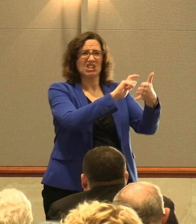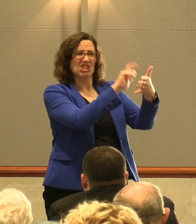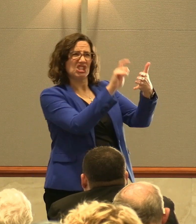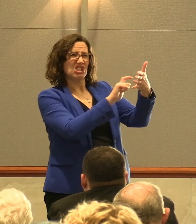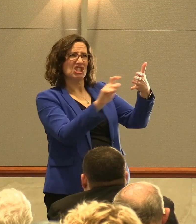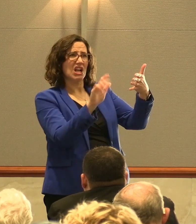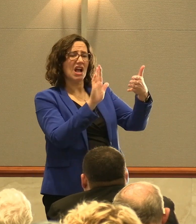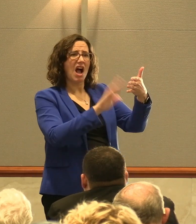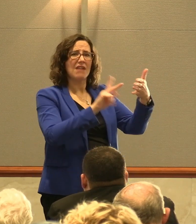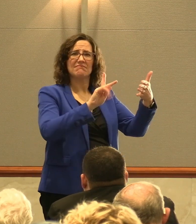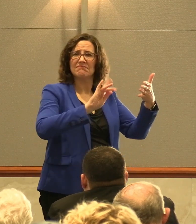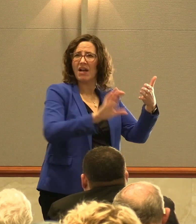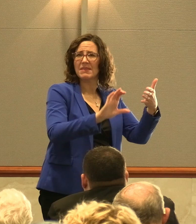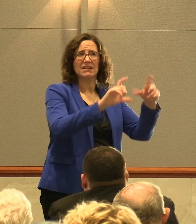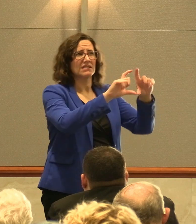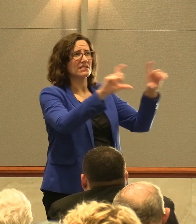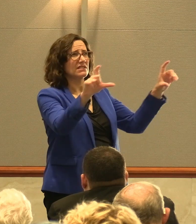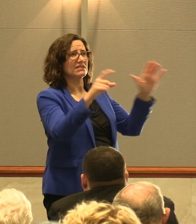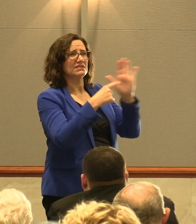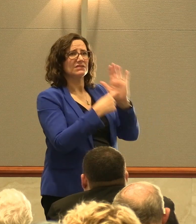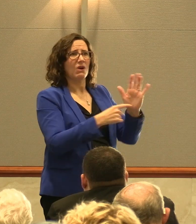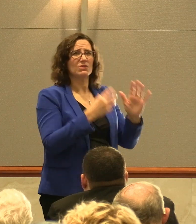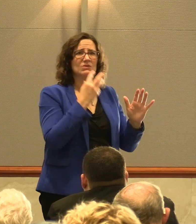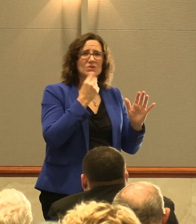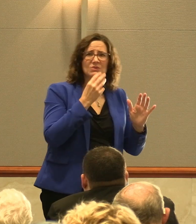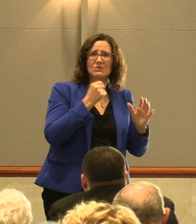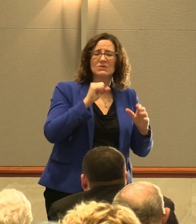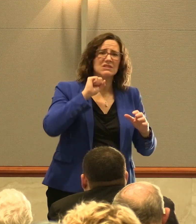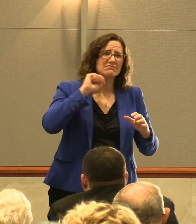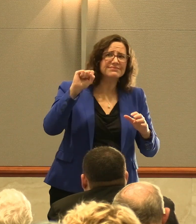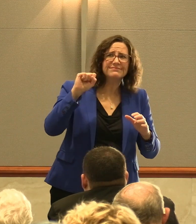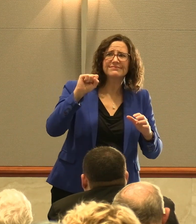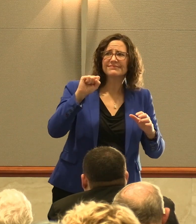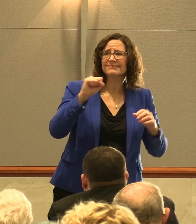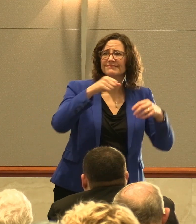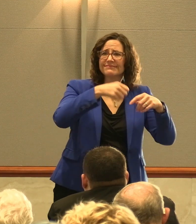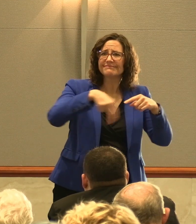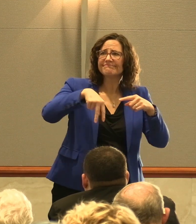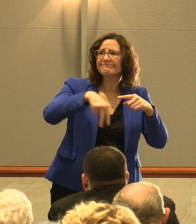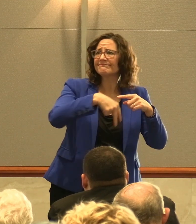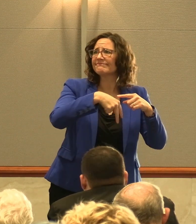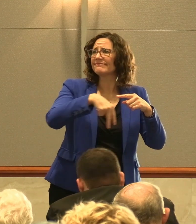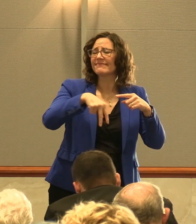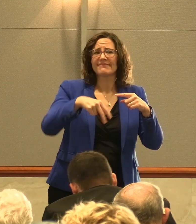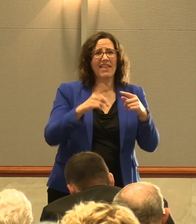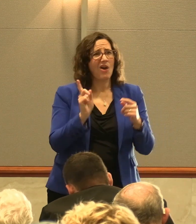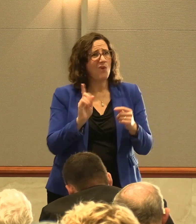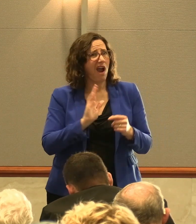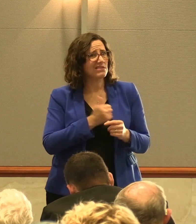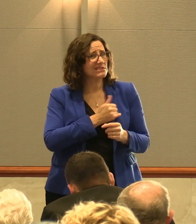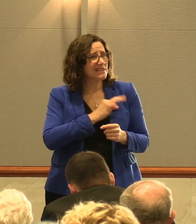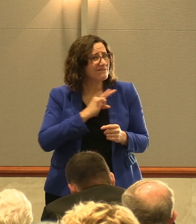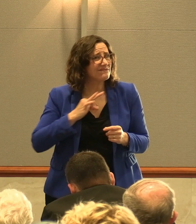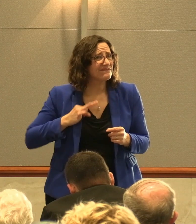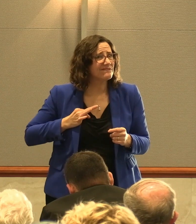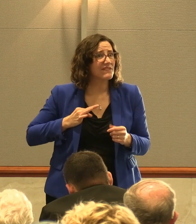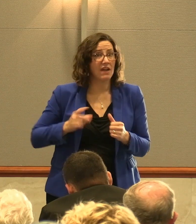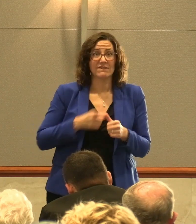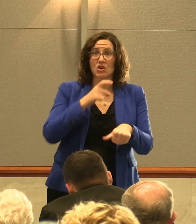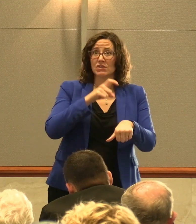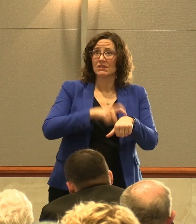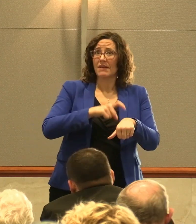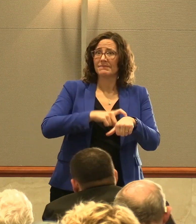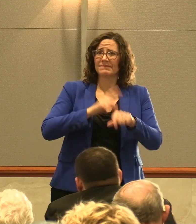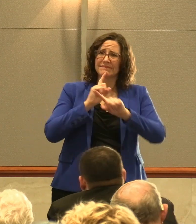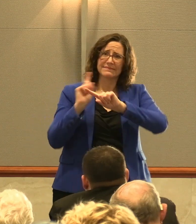public trail depicts Jews hanging from gallows, and where our staff, for the first time ever,